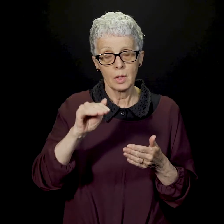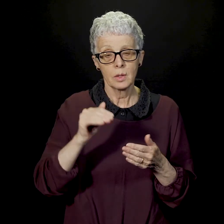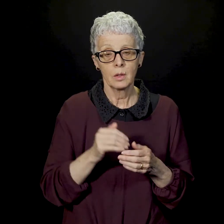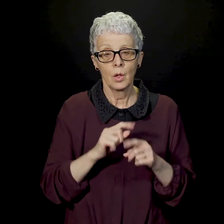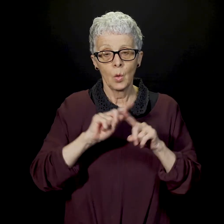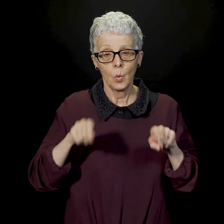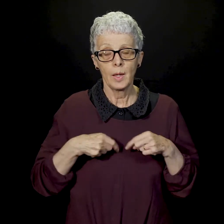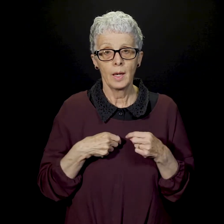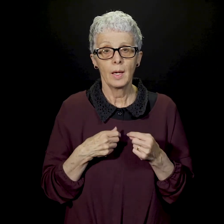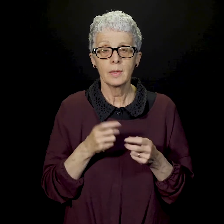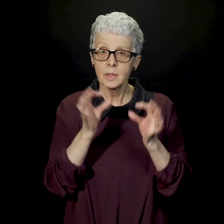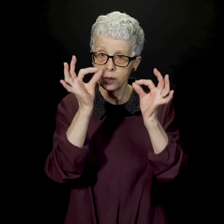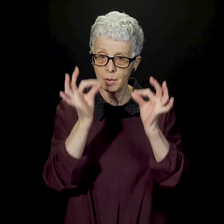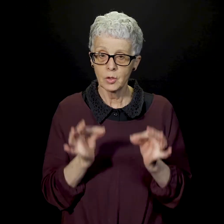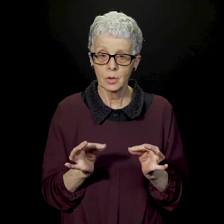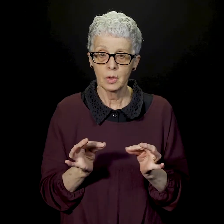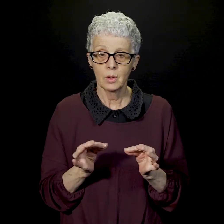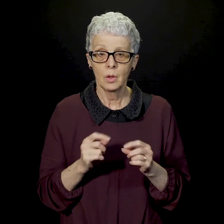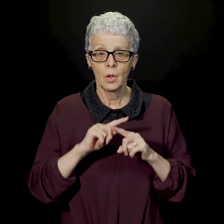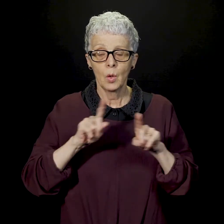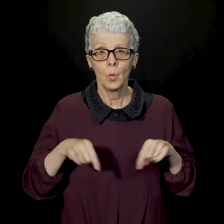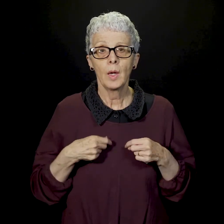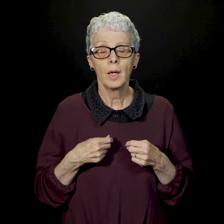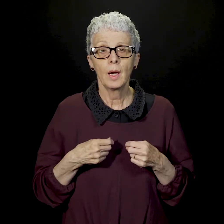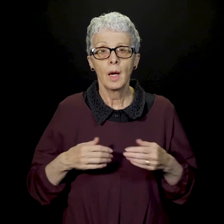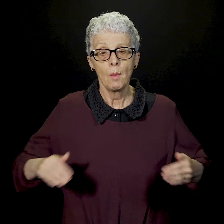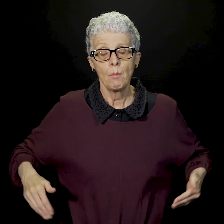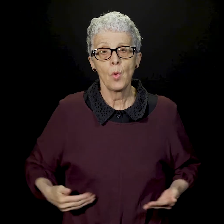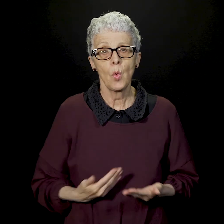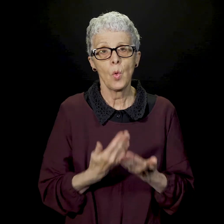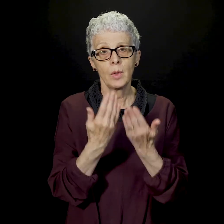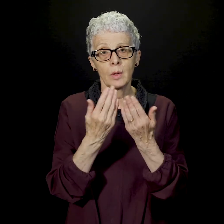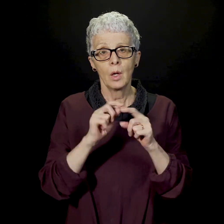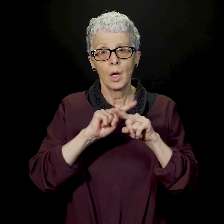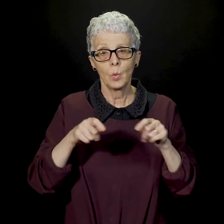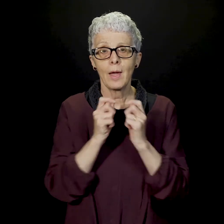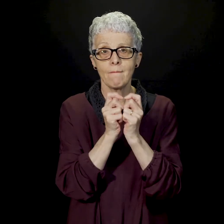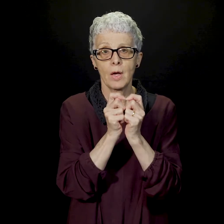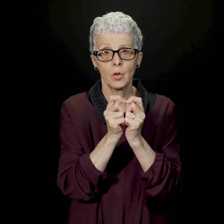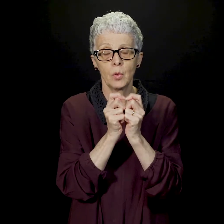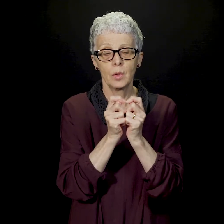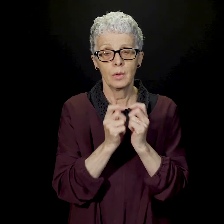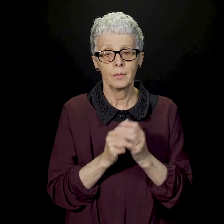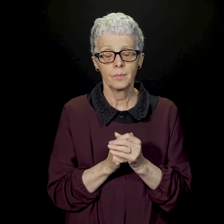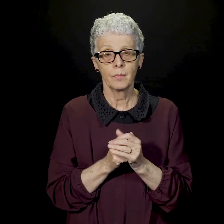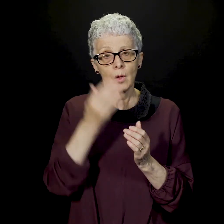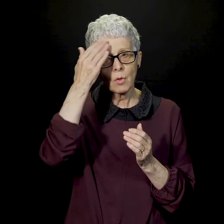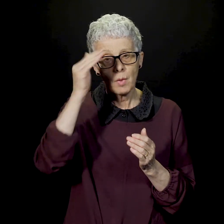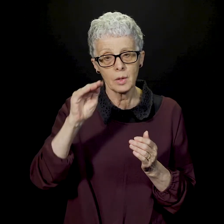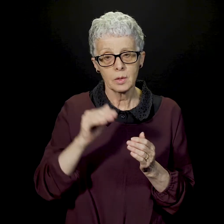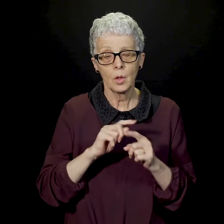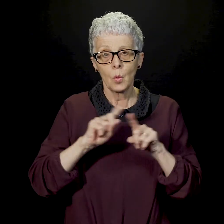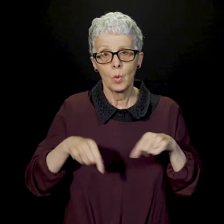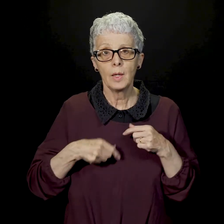that we are sacred, that we're bought at a cost, and that we're valuable. It's also the reminder that we can